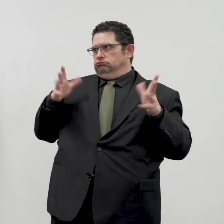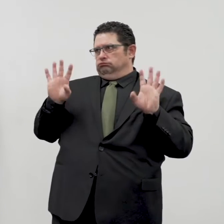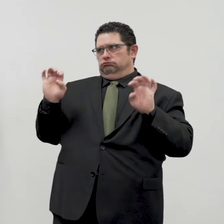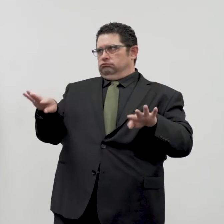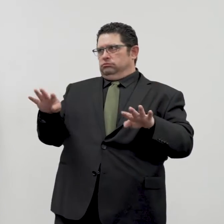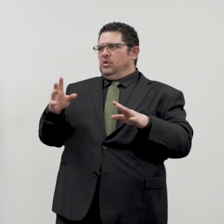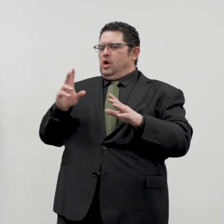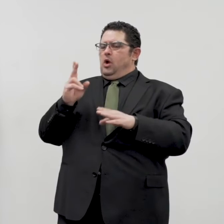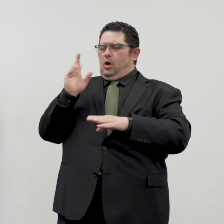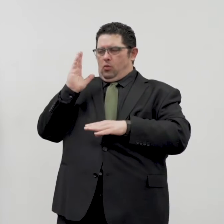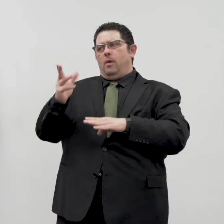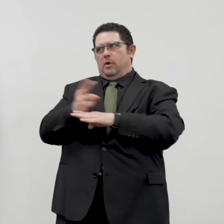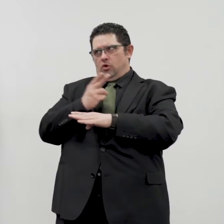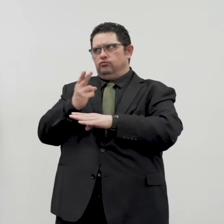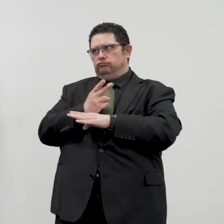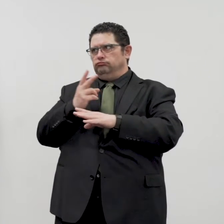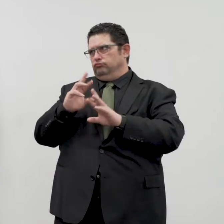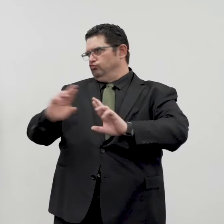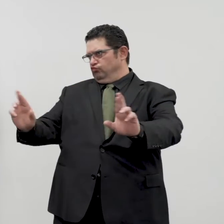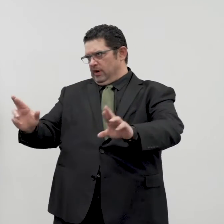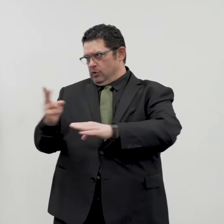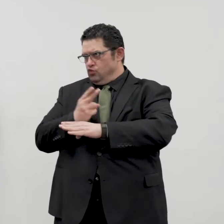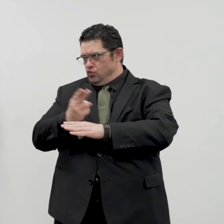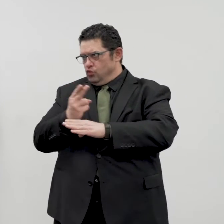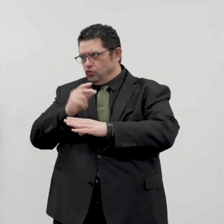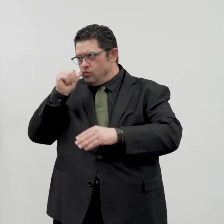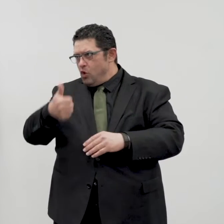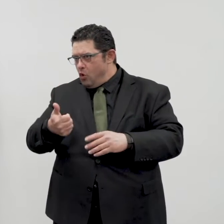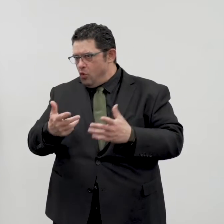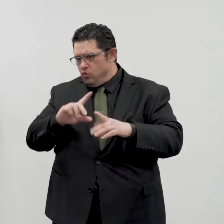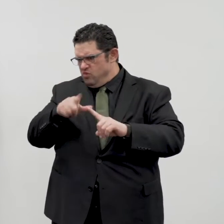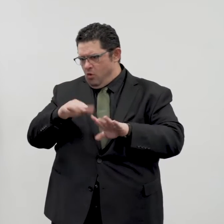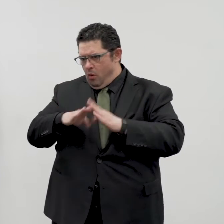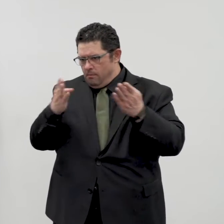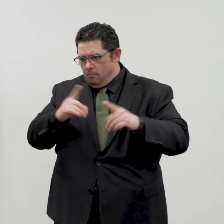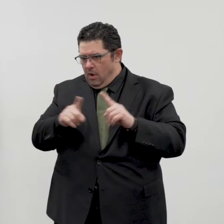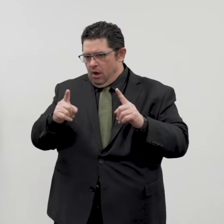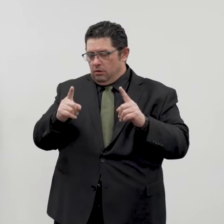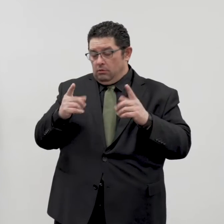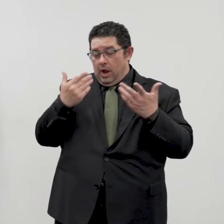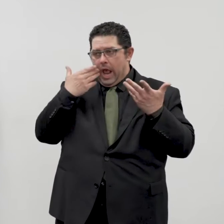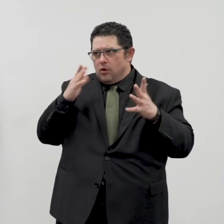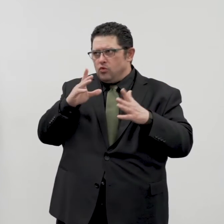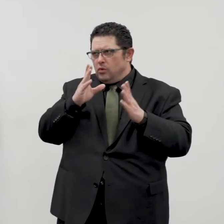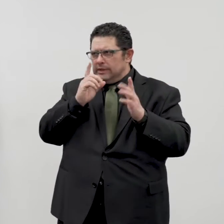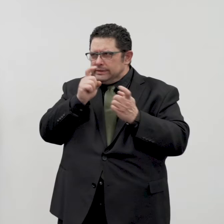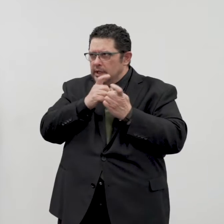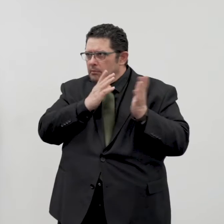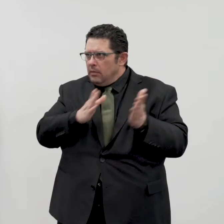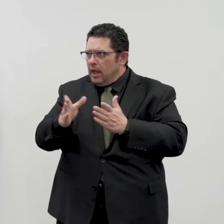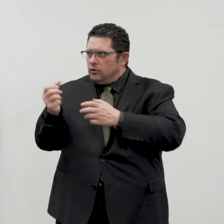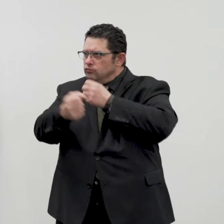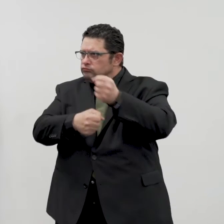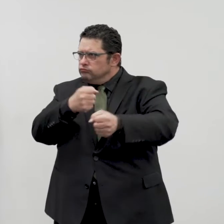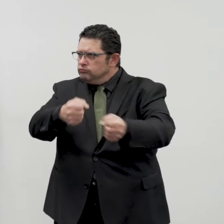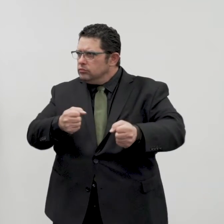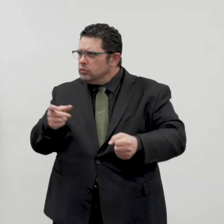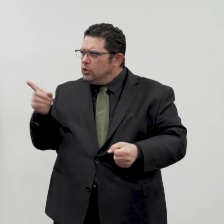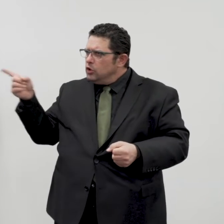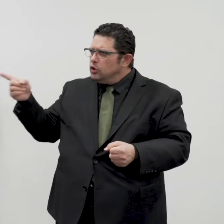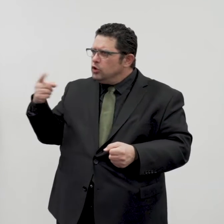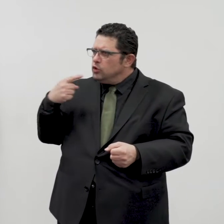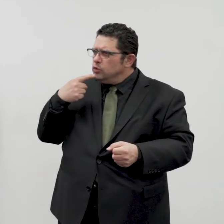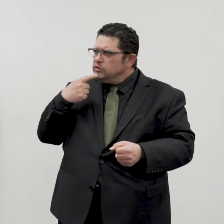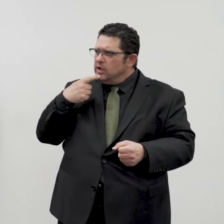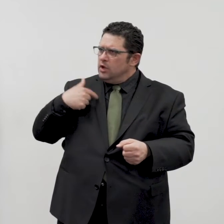be used, but I don't know about what the movement plans are. One thing you brought up there that spiked my interest was you're talking about needing